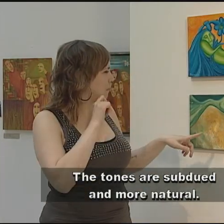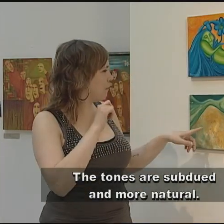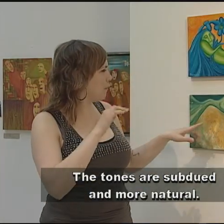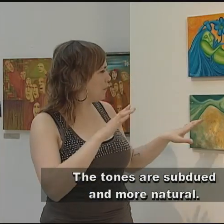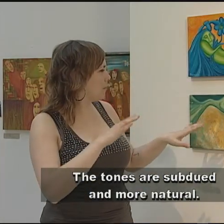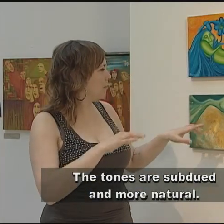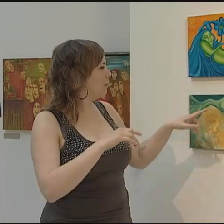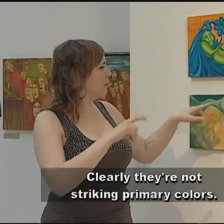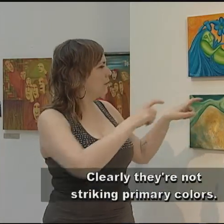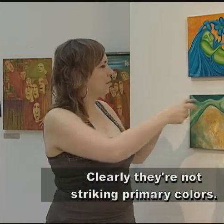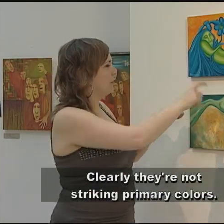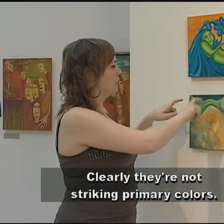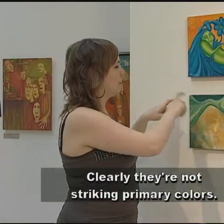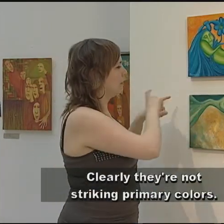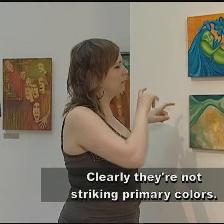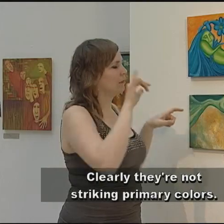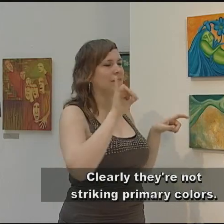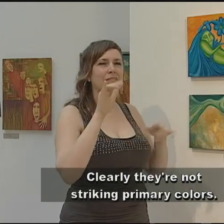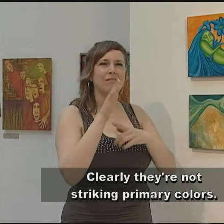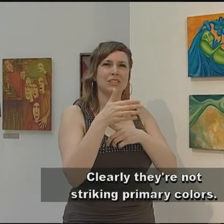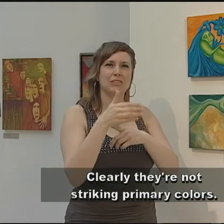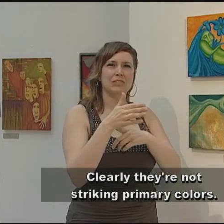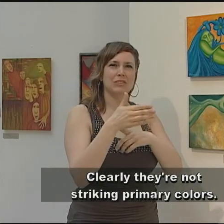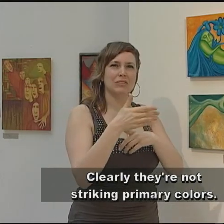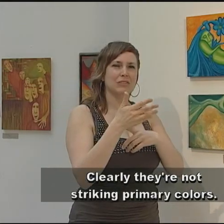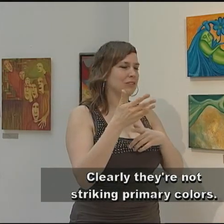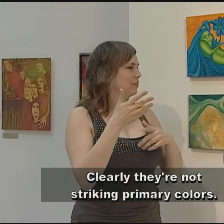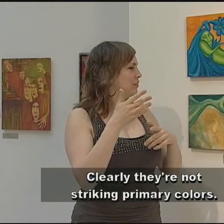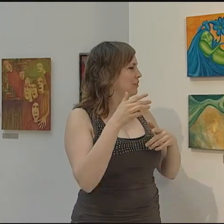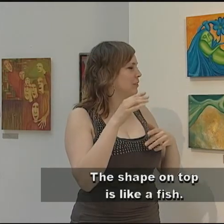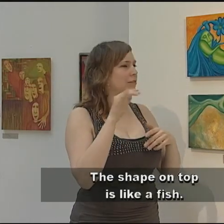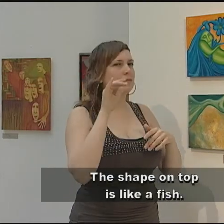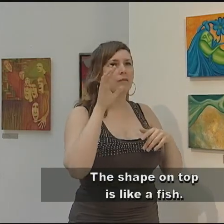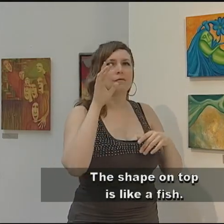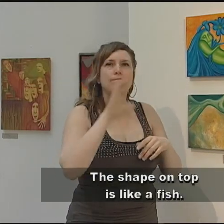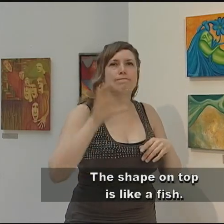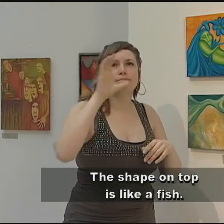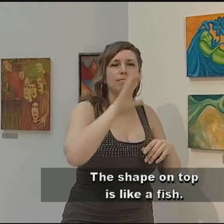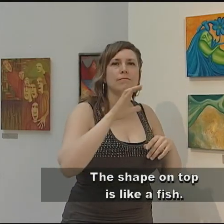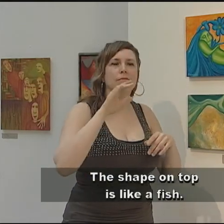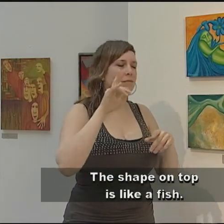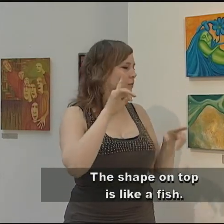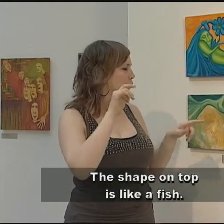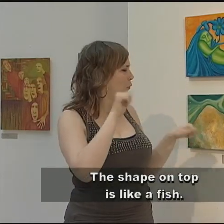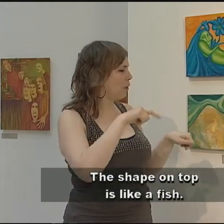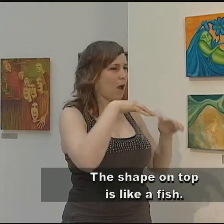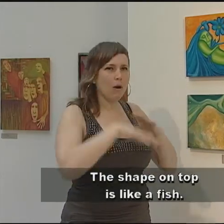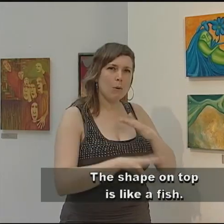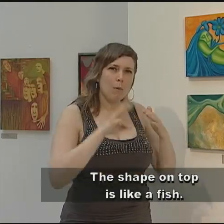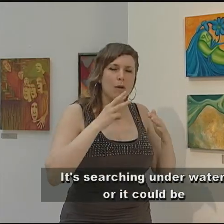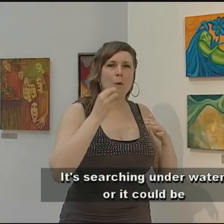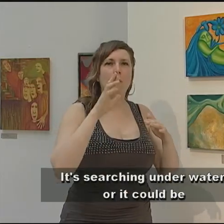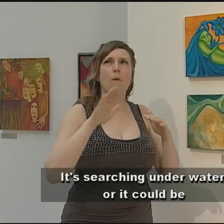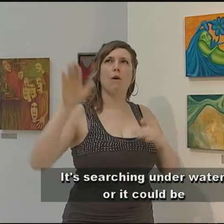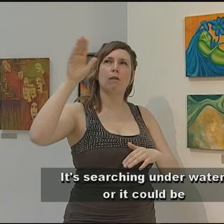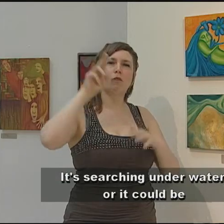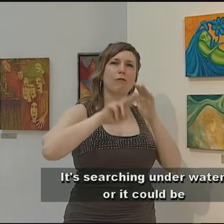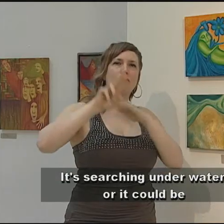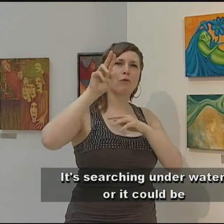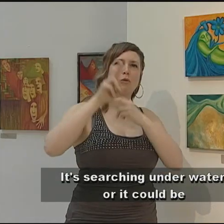natural. Clearly, they're not striking primary colors. The shape on top is like a fish. It's searching underwater,